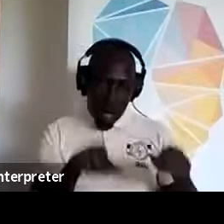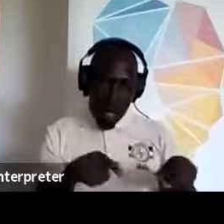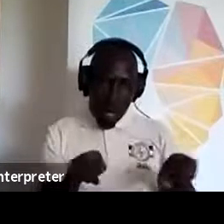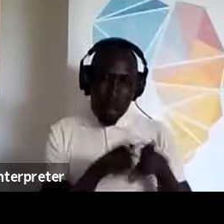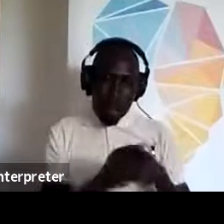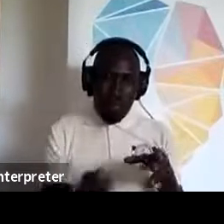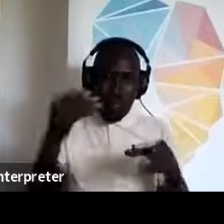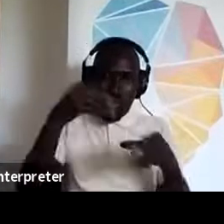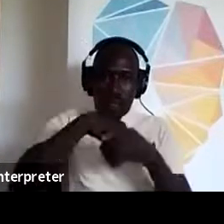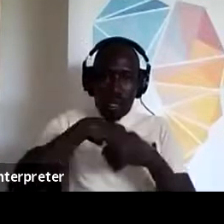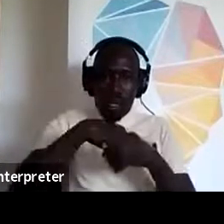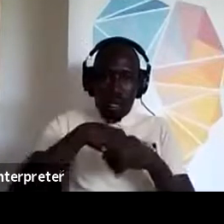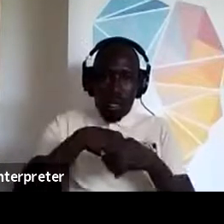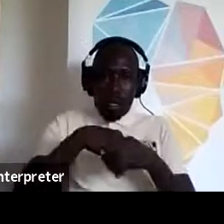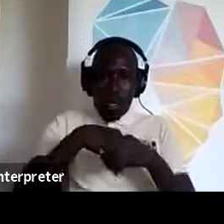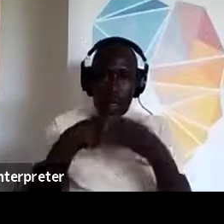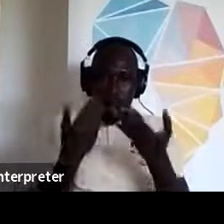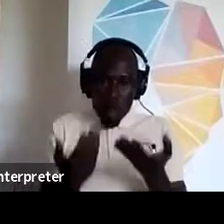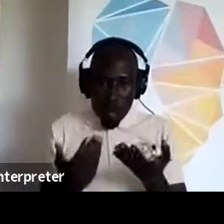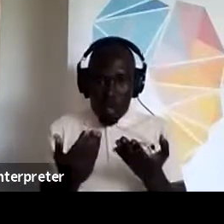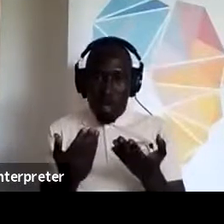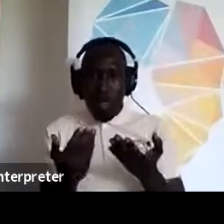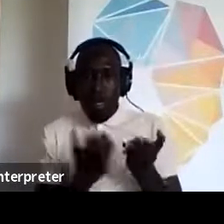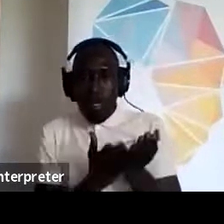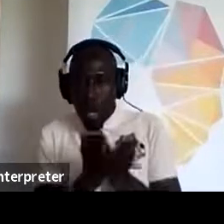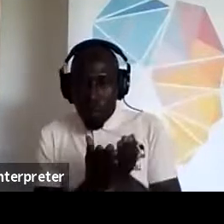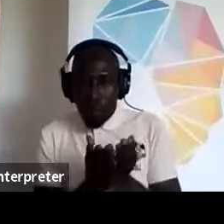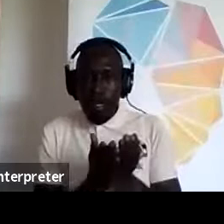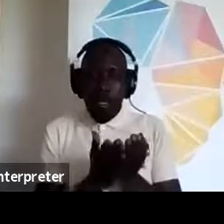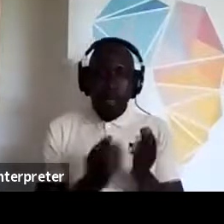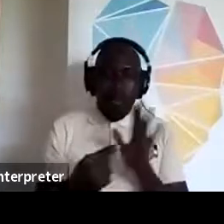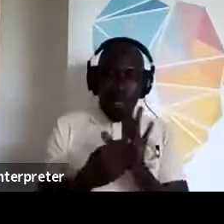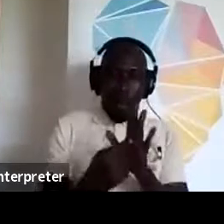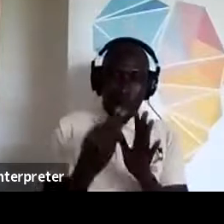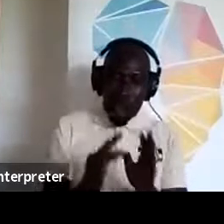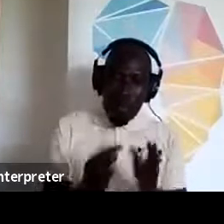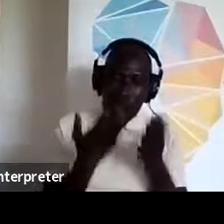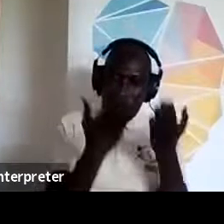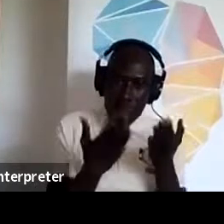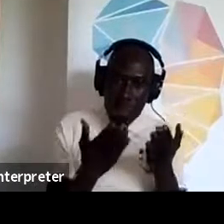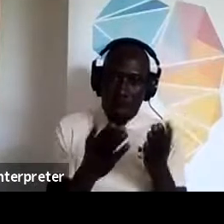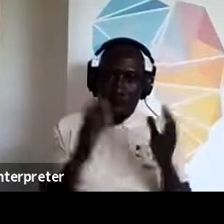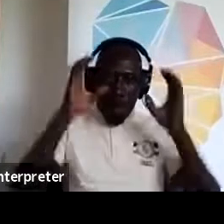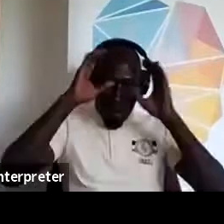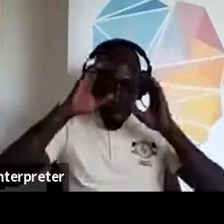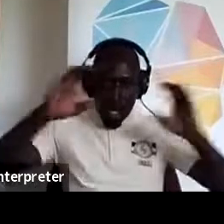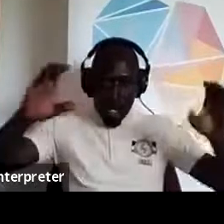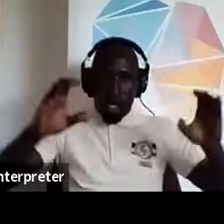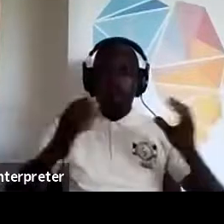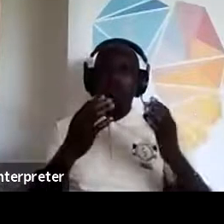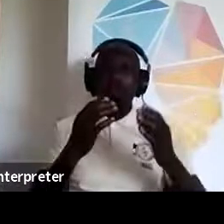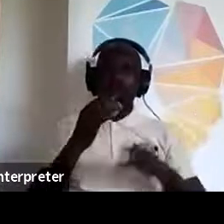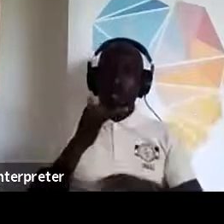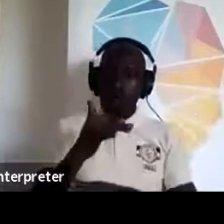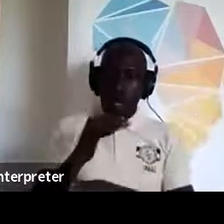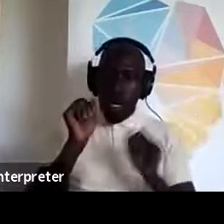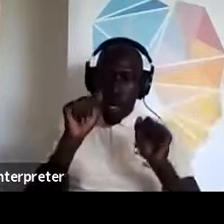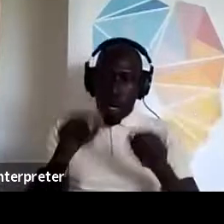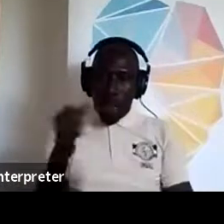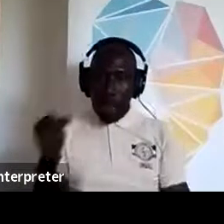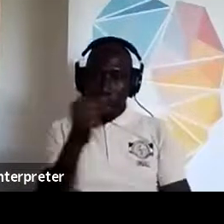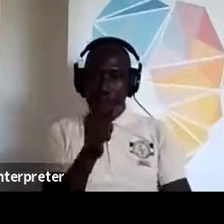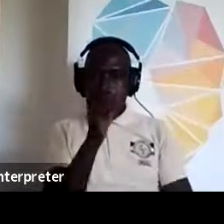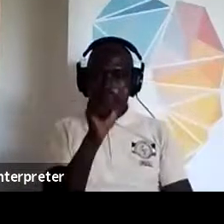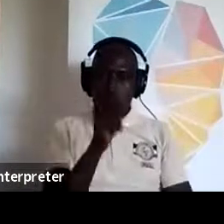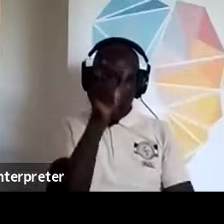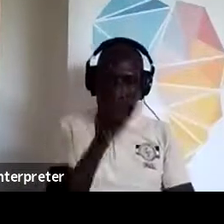in a pool and people can use them. For example, if there's going to be, the president is going to talk, can we get one person to be able to go